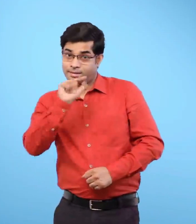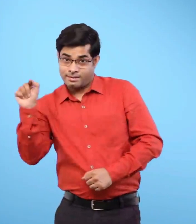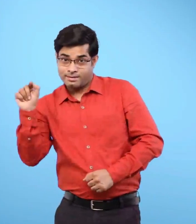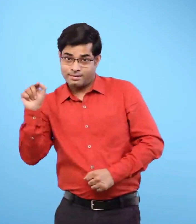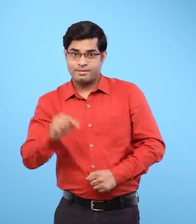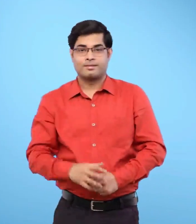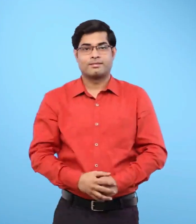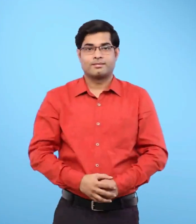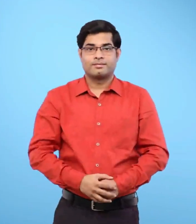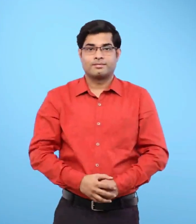dash,